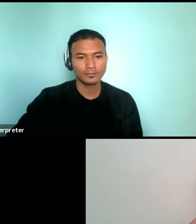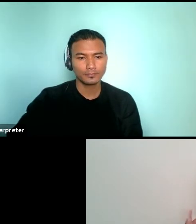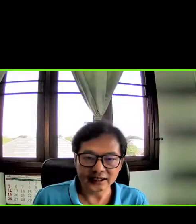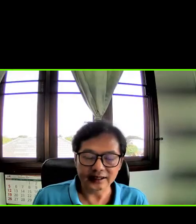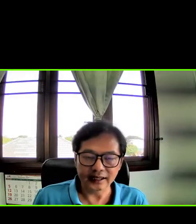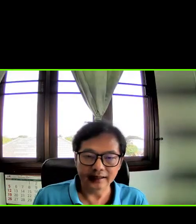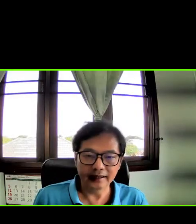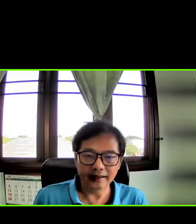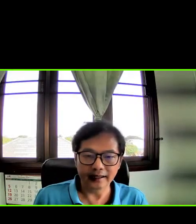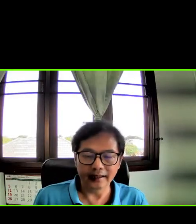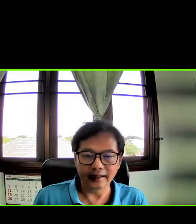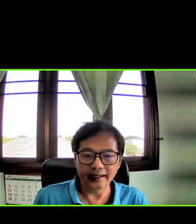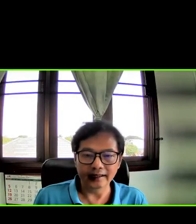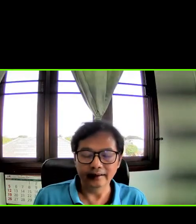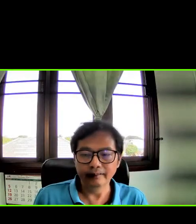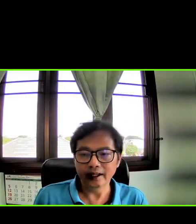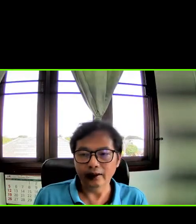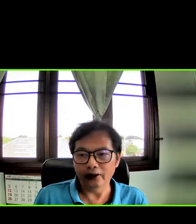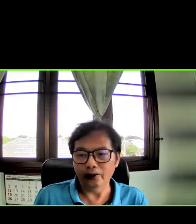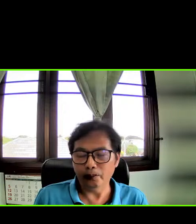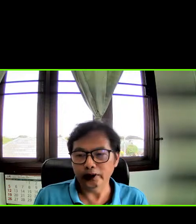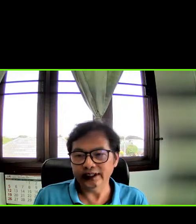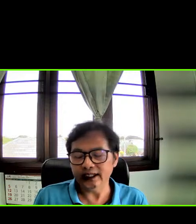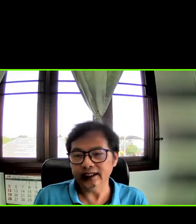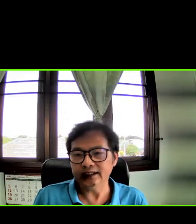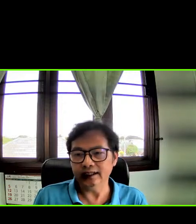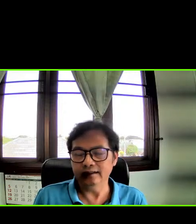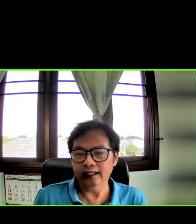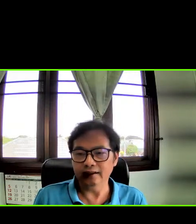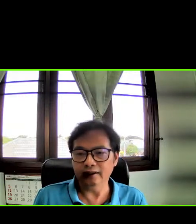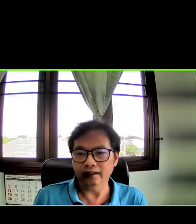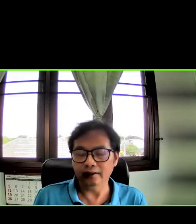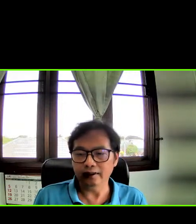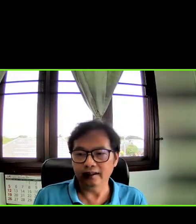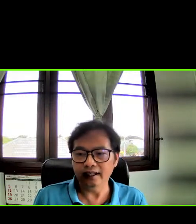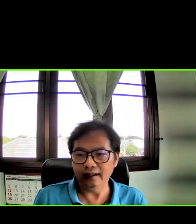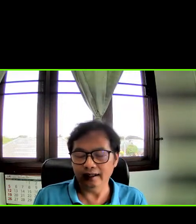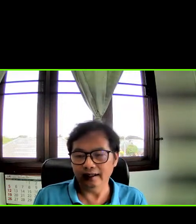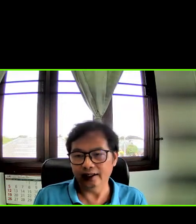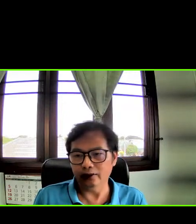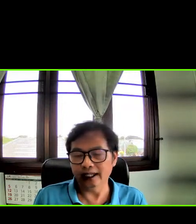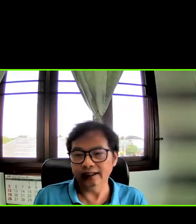lot of challenges, like law policies that not